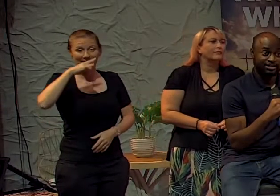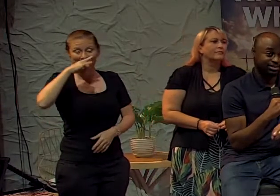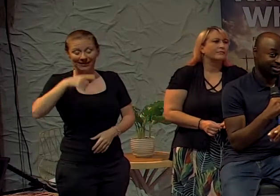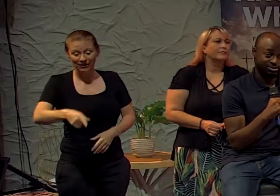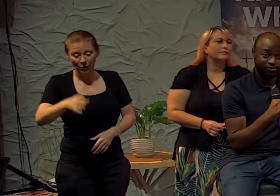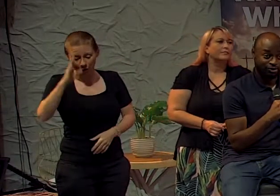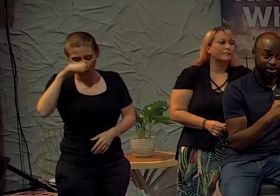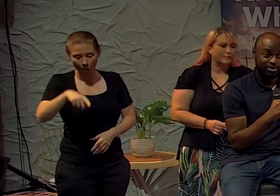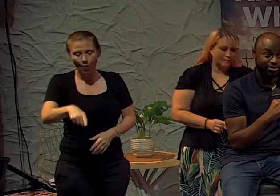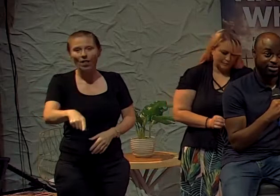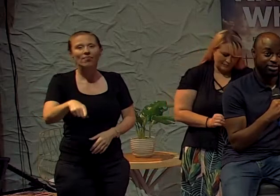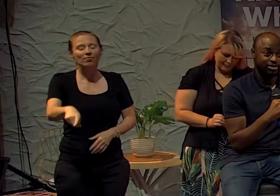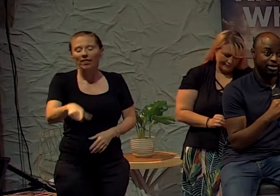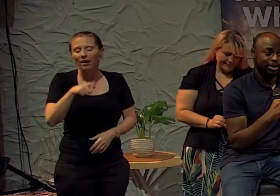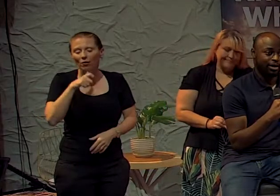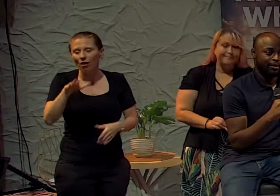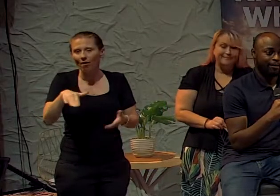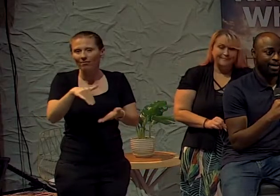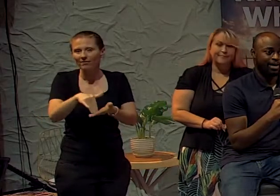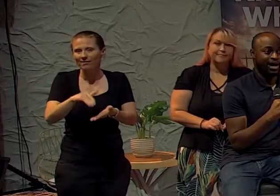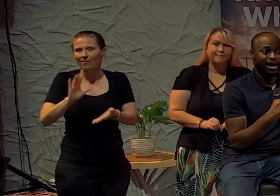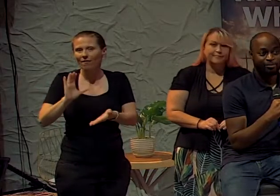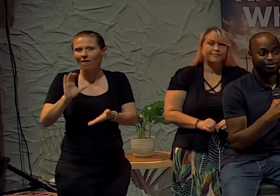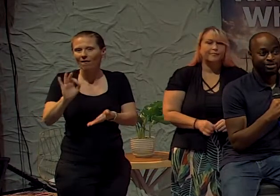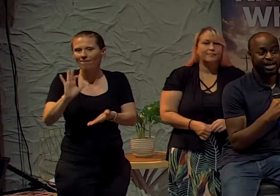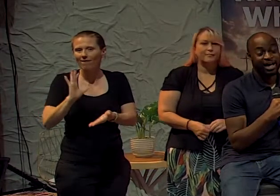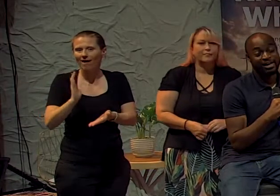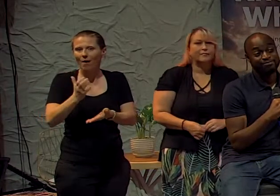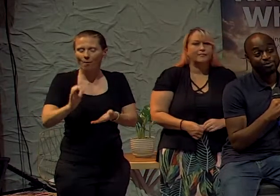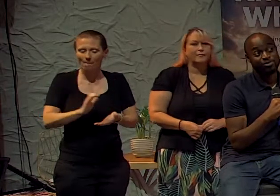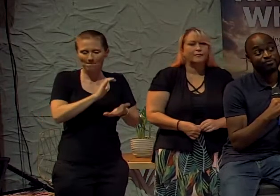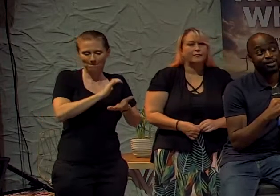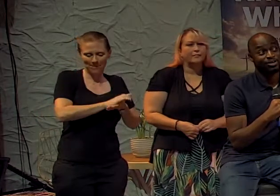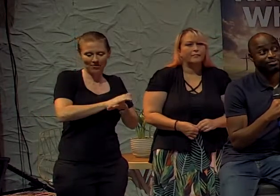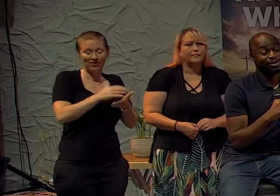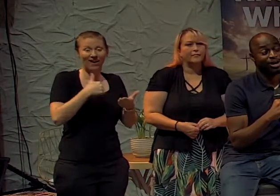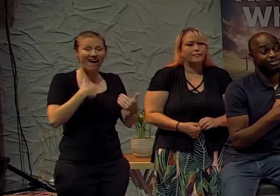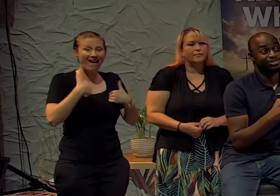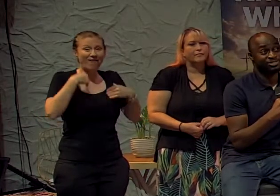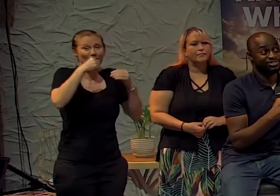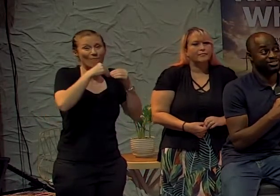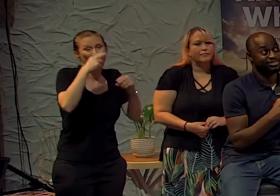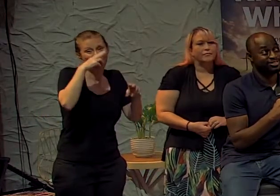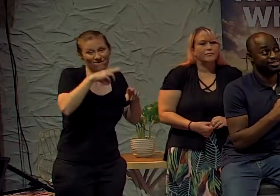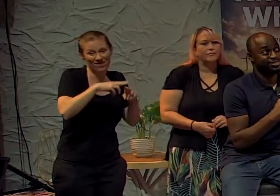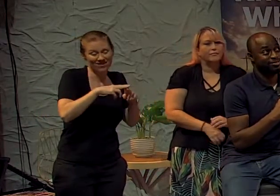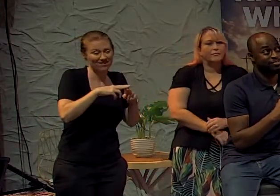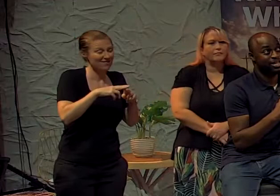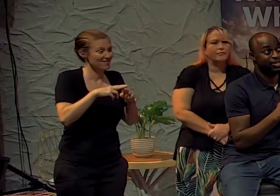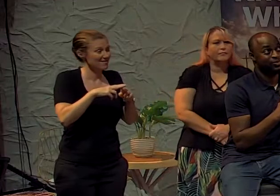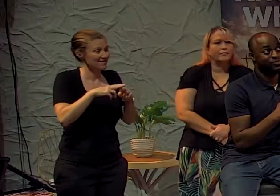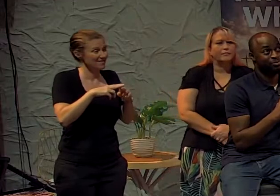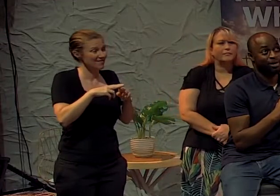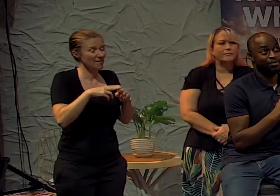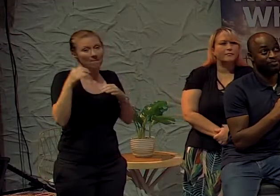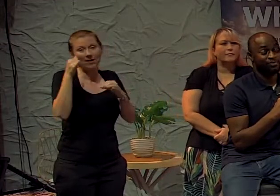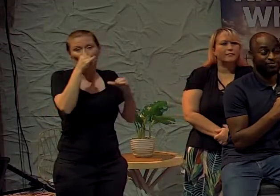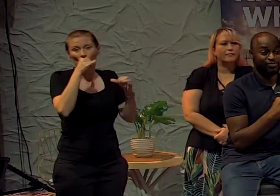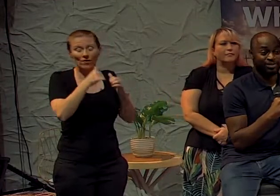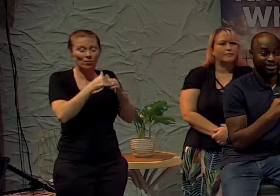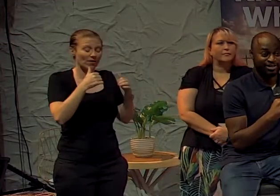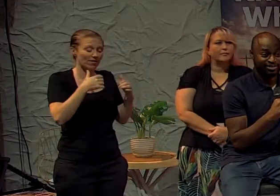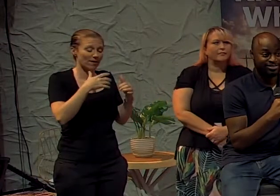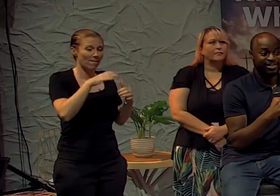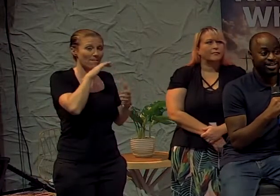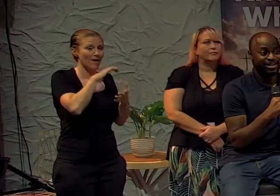are not the center of our marriage. And I have more fun probably just being goofy with my wife in